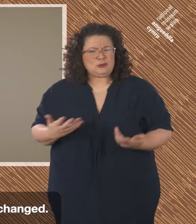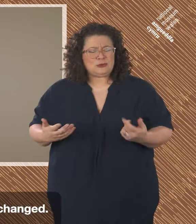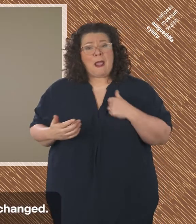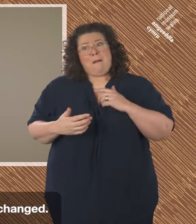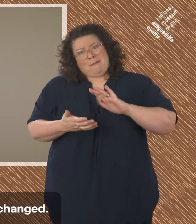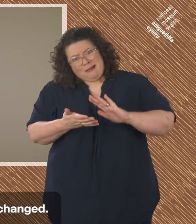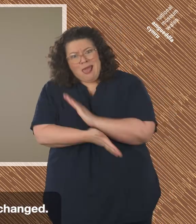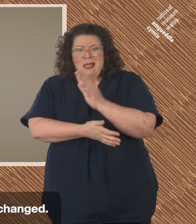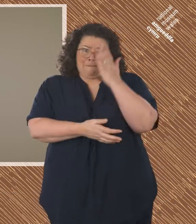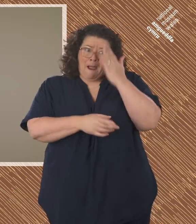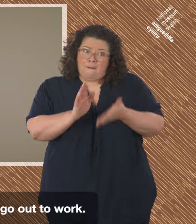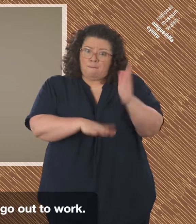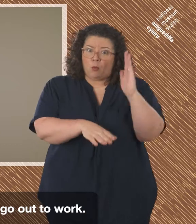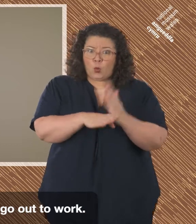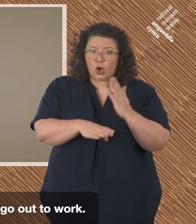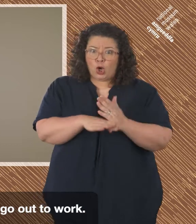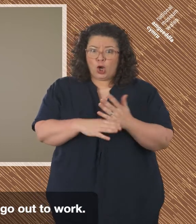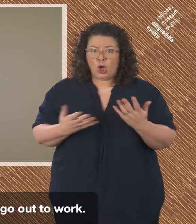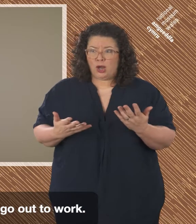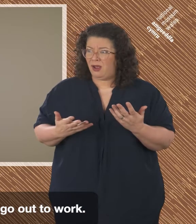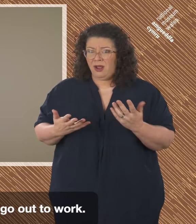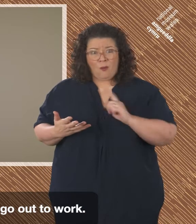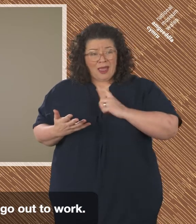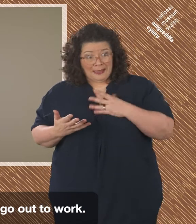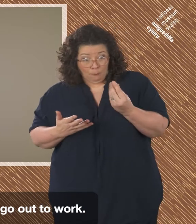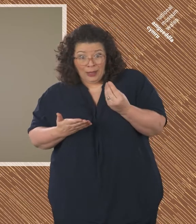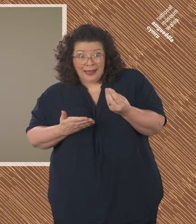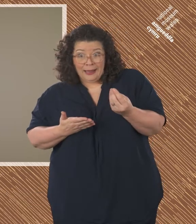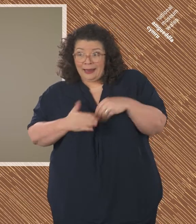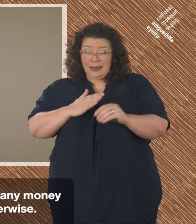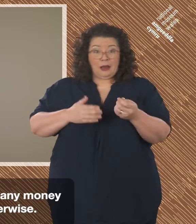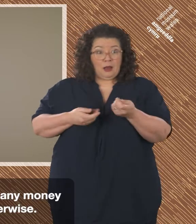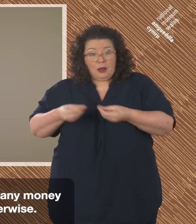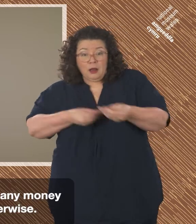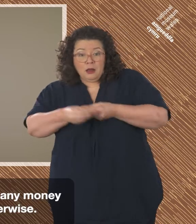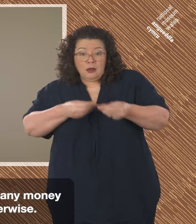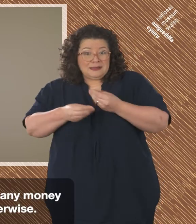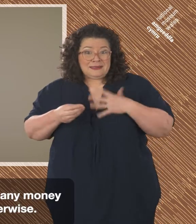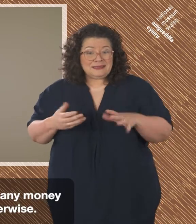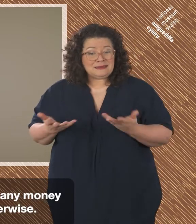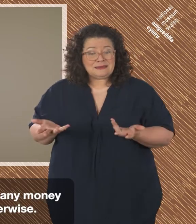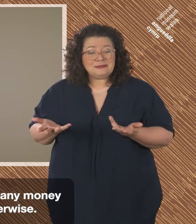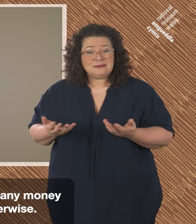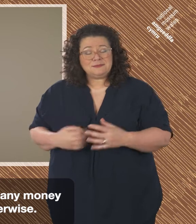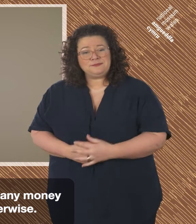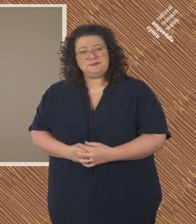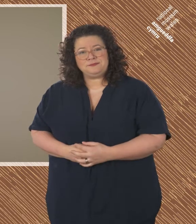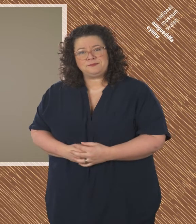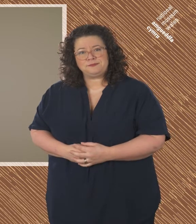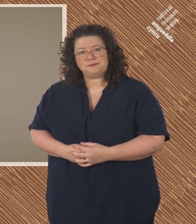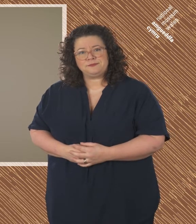The times have changed and I'm glad mam can go out to work. There wouldn't be any money coming in otherwise.